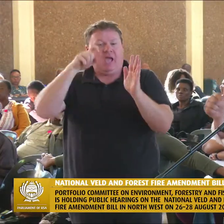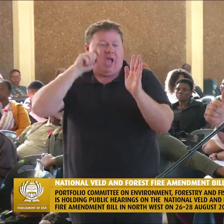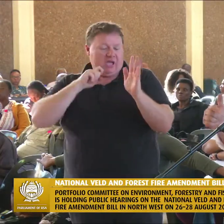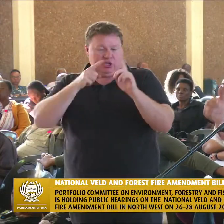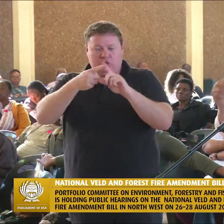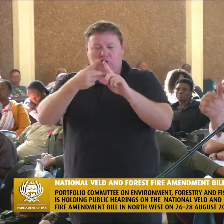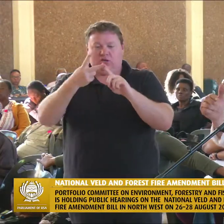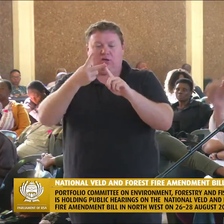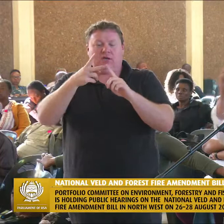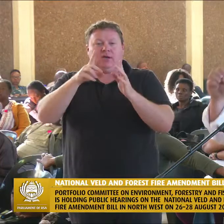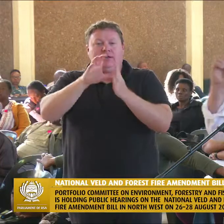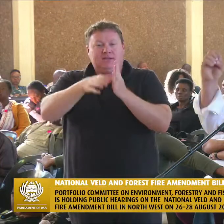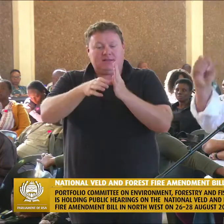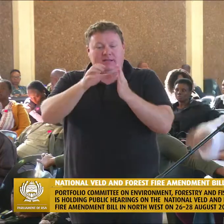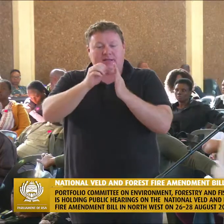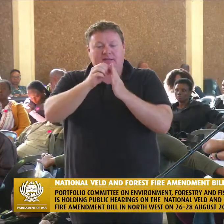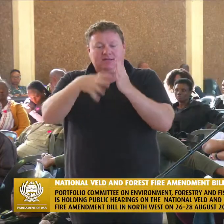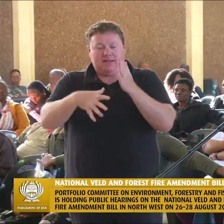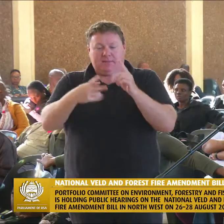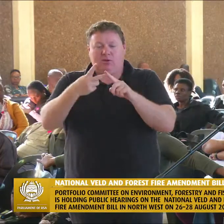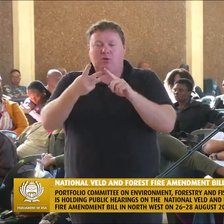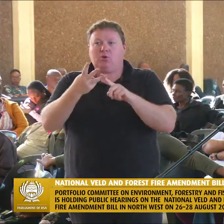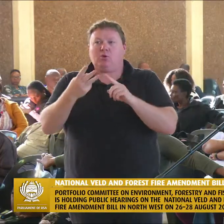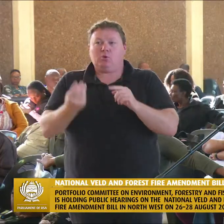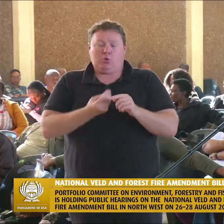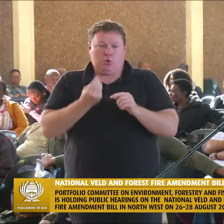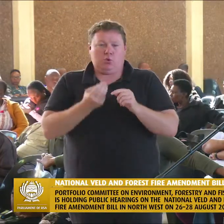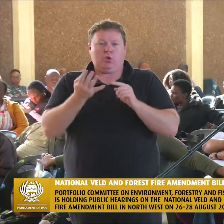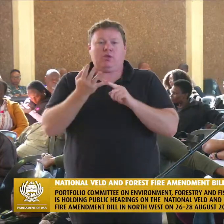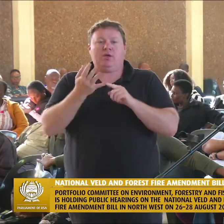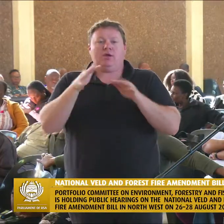disabled youth and people affected by foreign